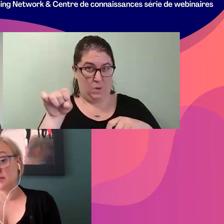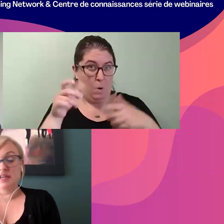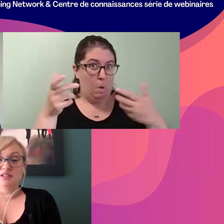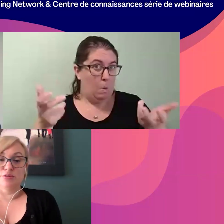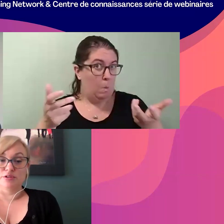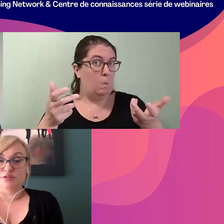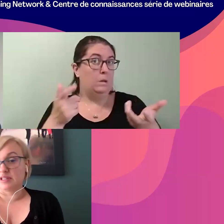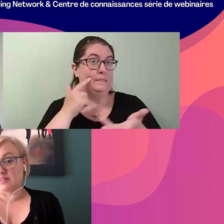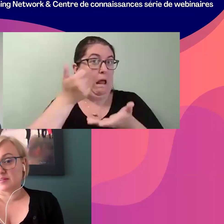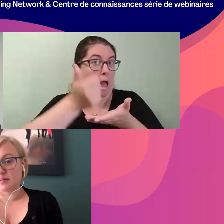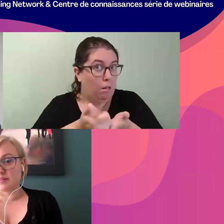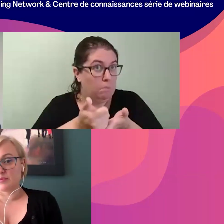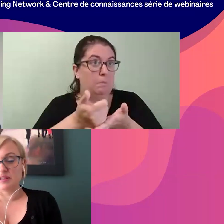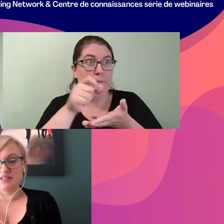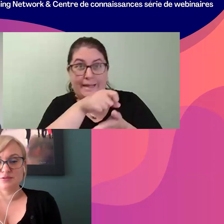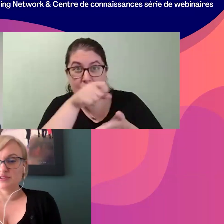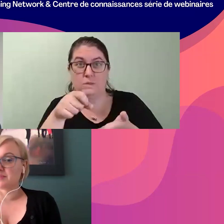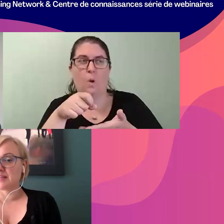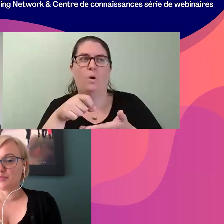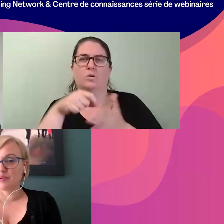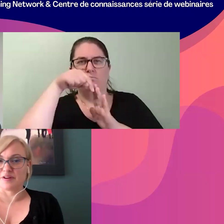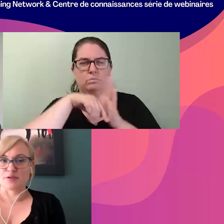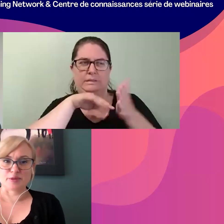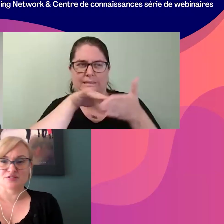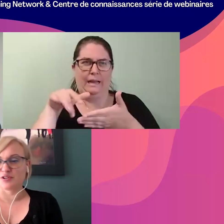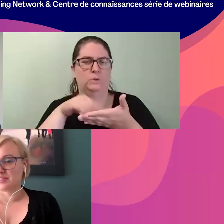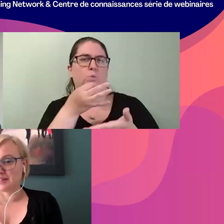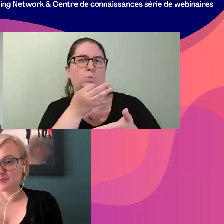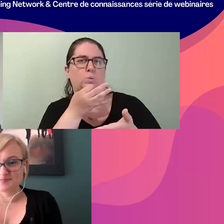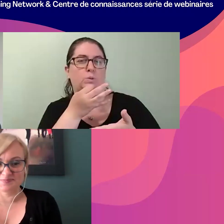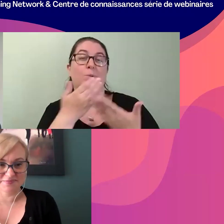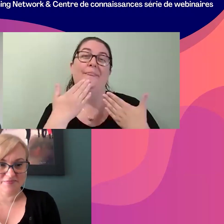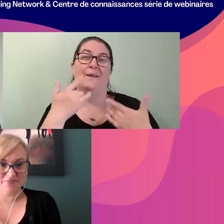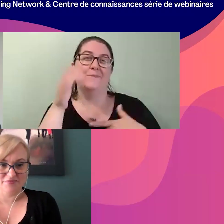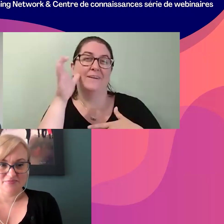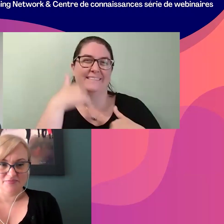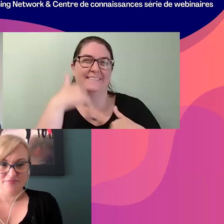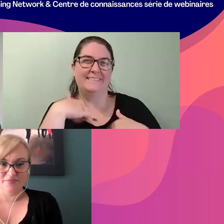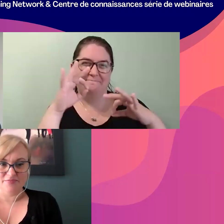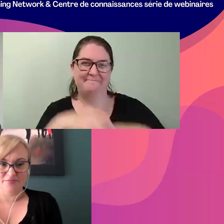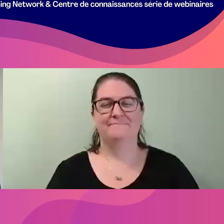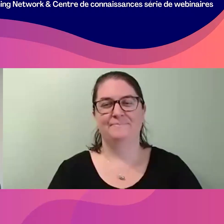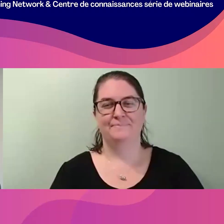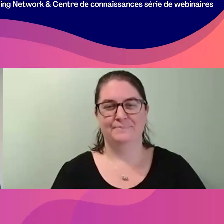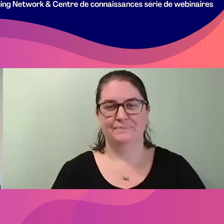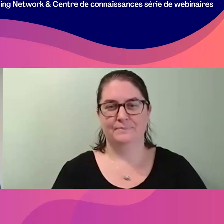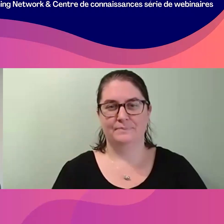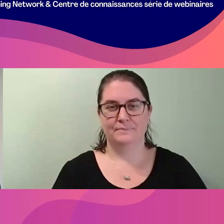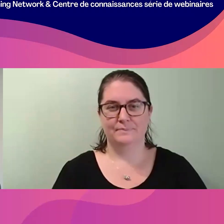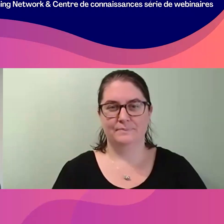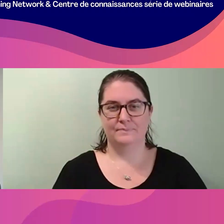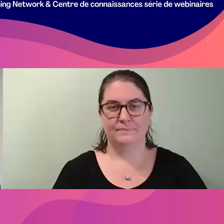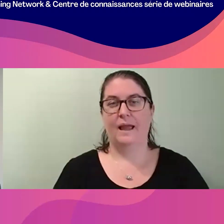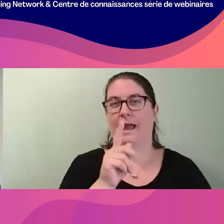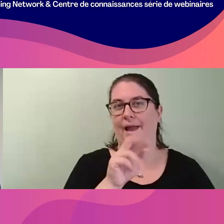maybe health. So we're doing this really soon. So thank you very much for your time. Thank you so much.